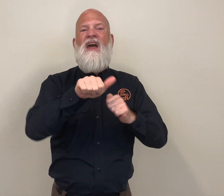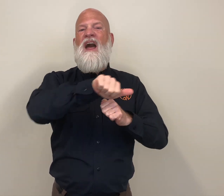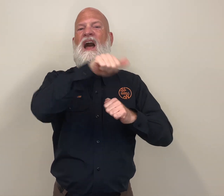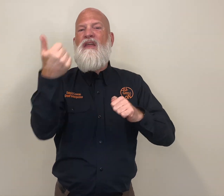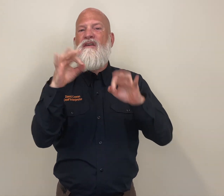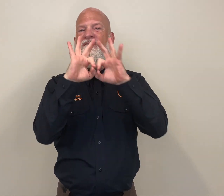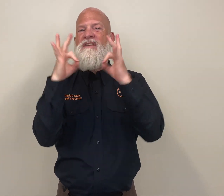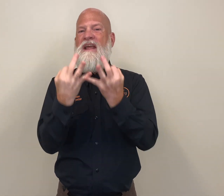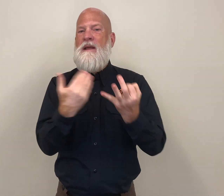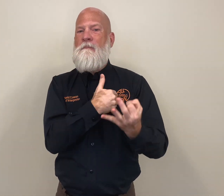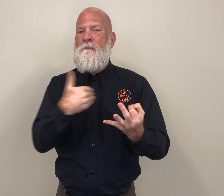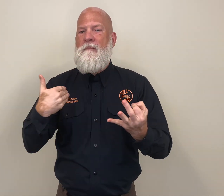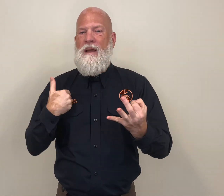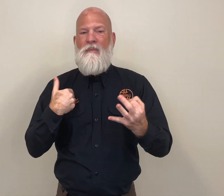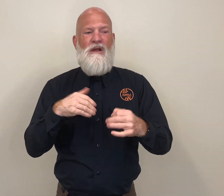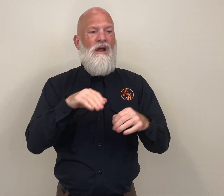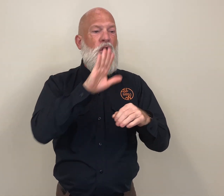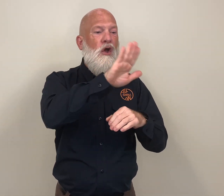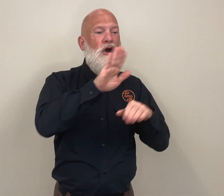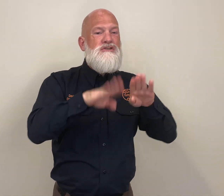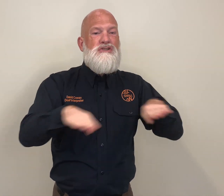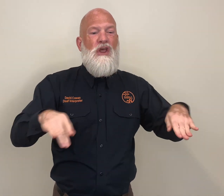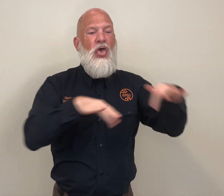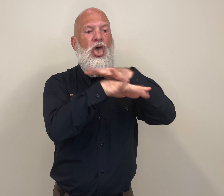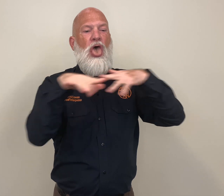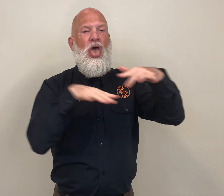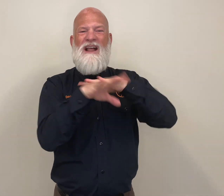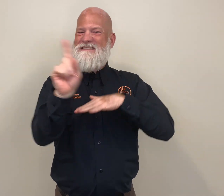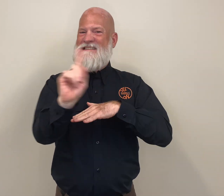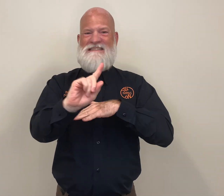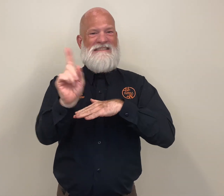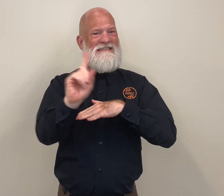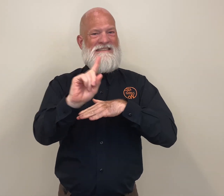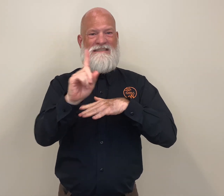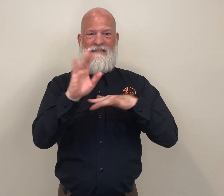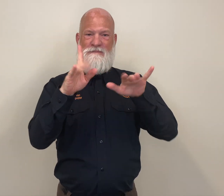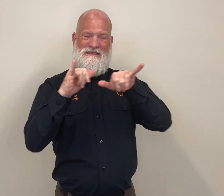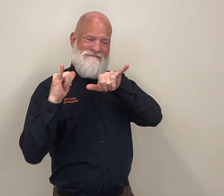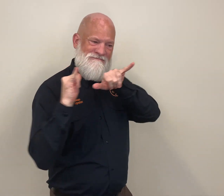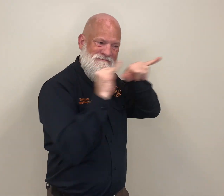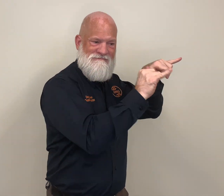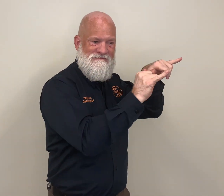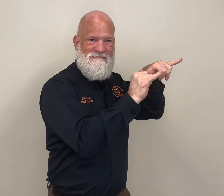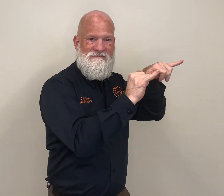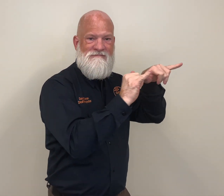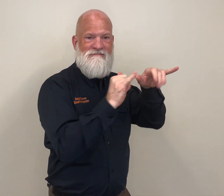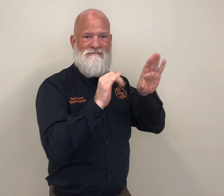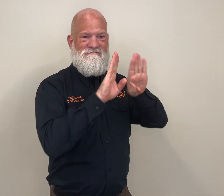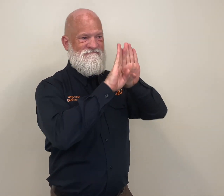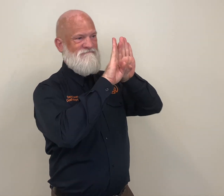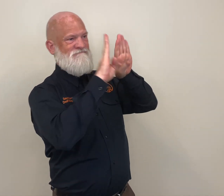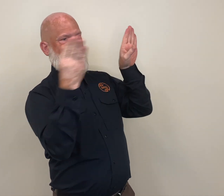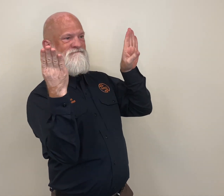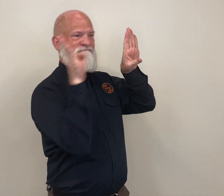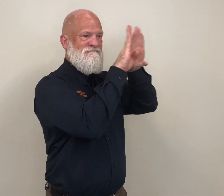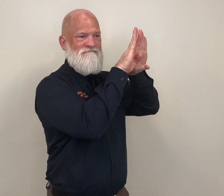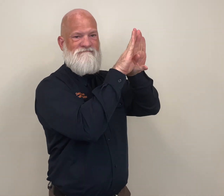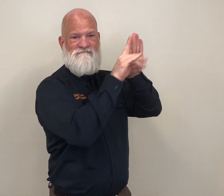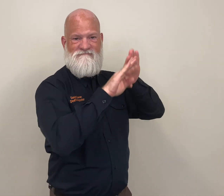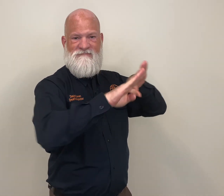It's best if you're able to isolate yourself in a single place in your home or your apartment, in a single bedroom, and use a single bathroom so as not to